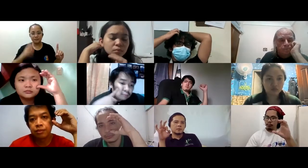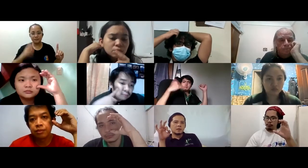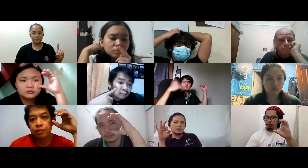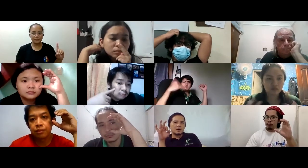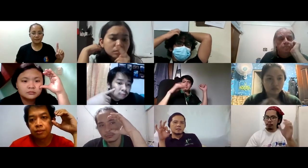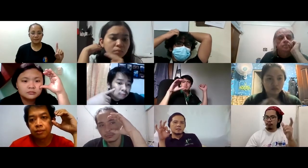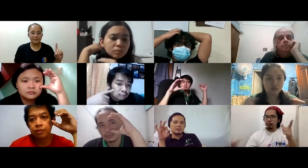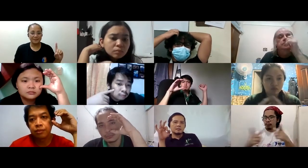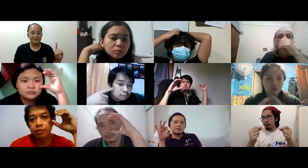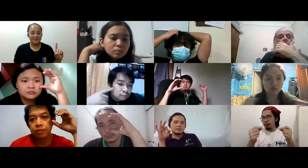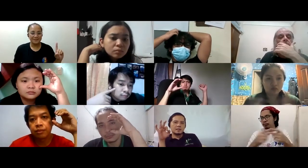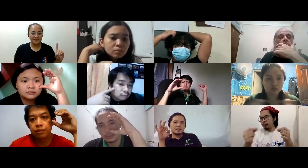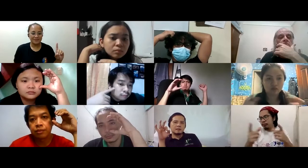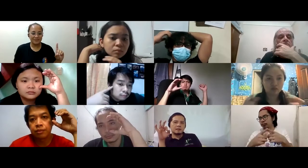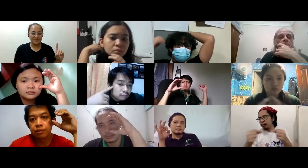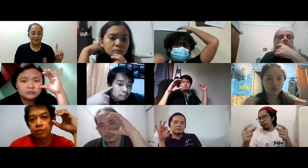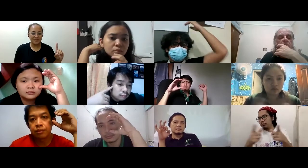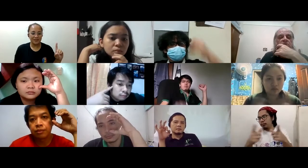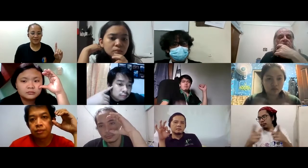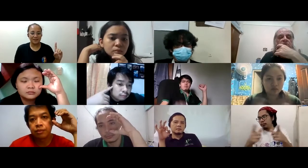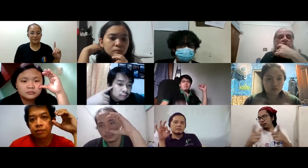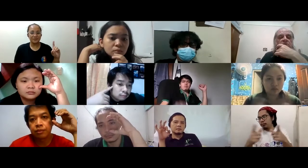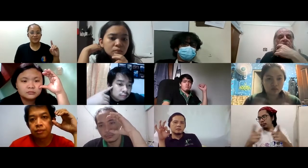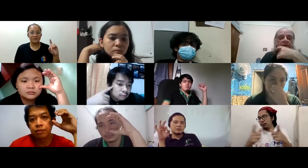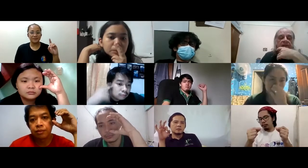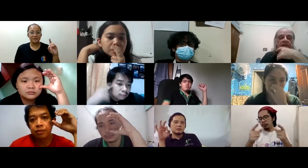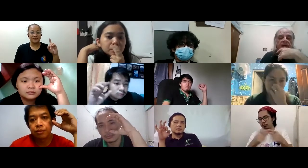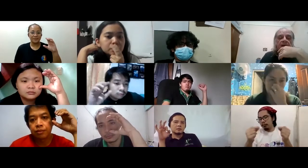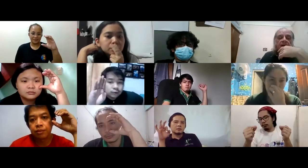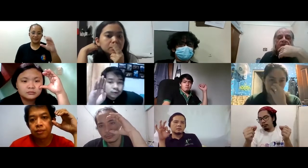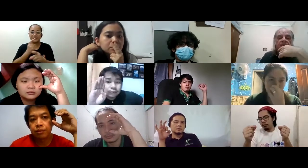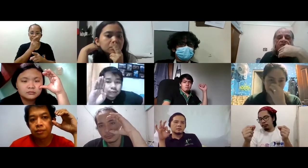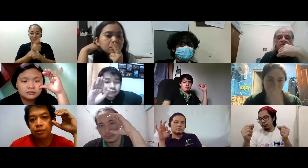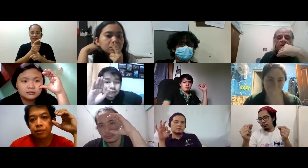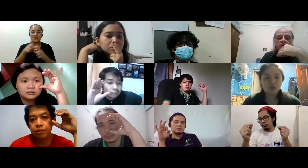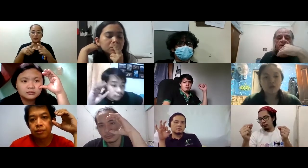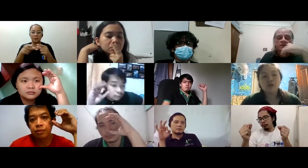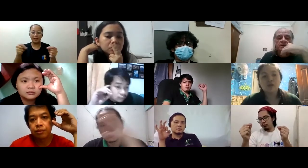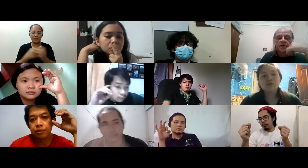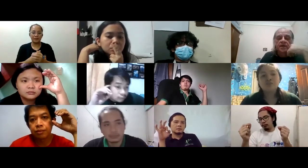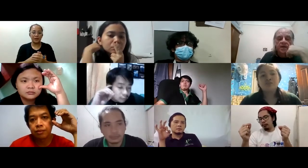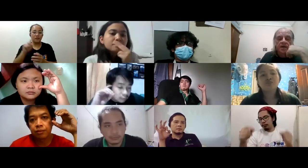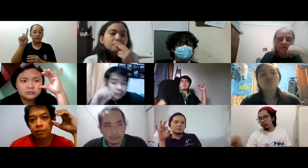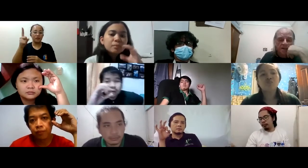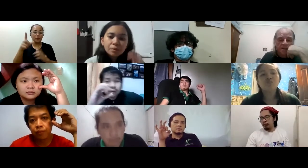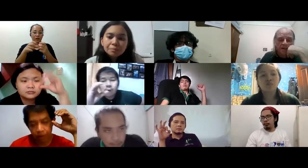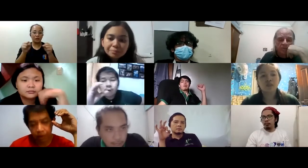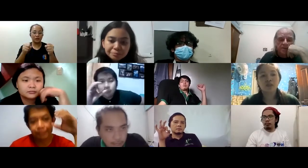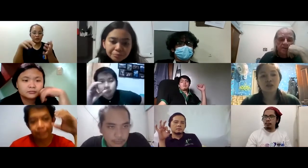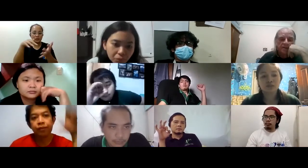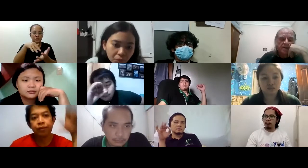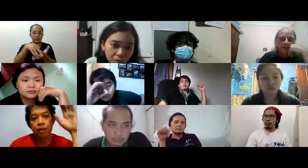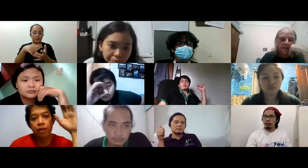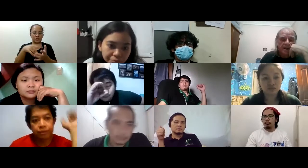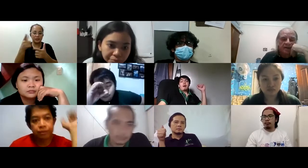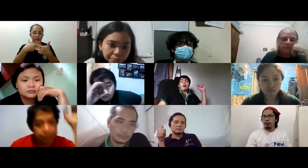I see C. D, correct, Japan. The first linguistic study of a sign language happened in A,